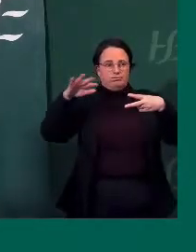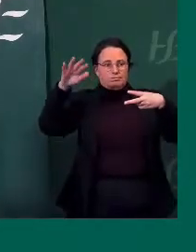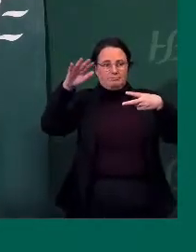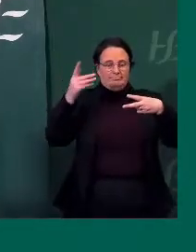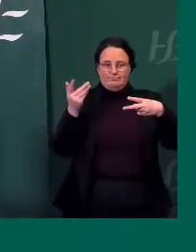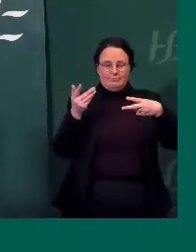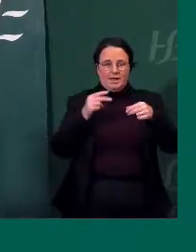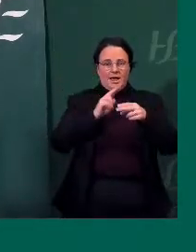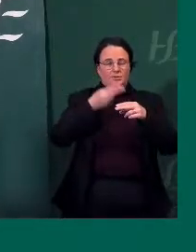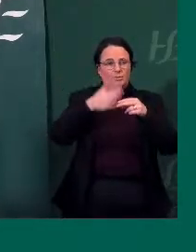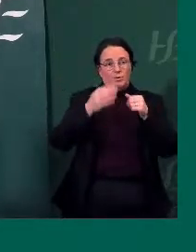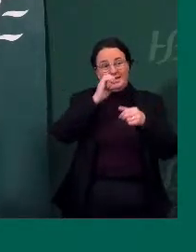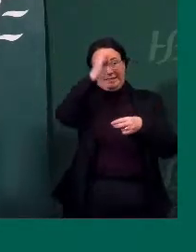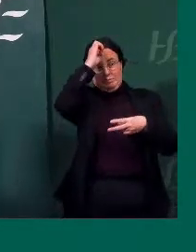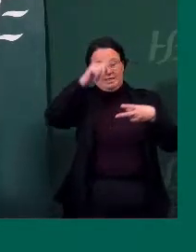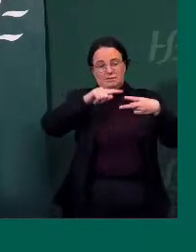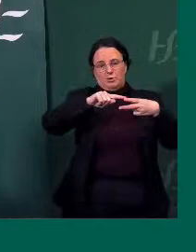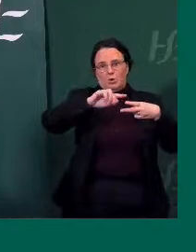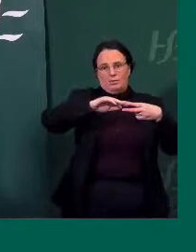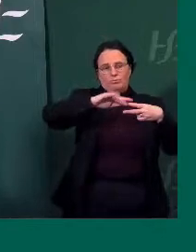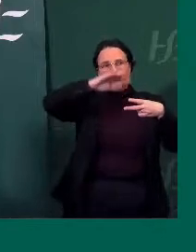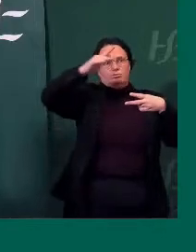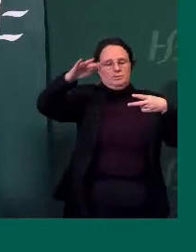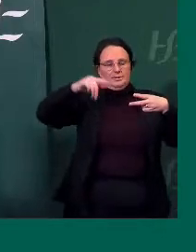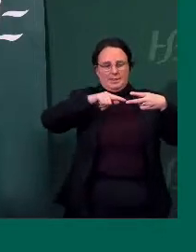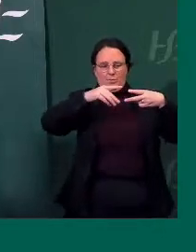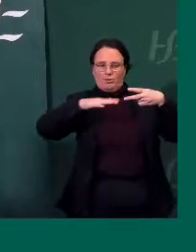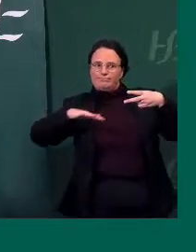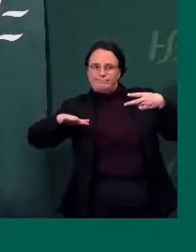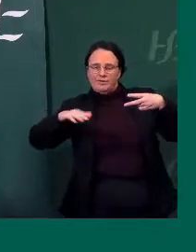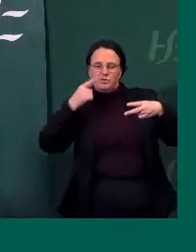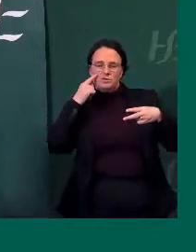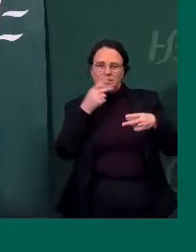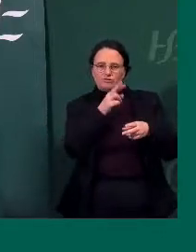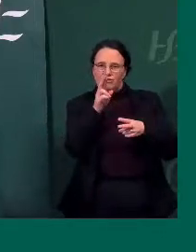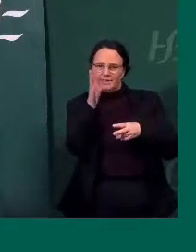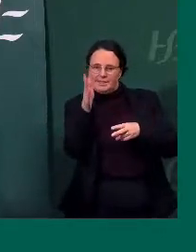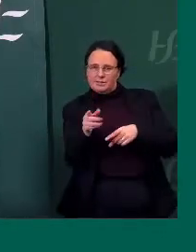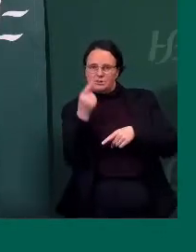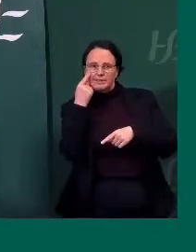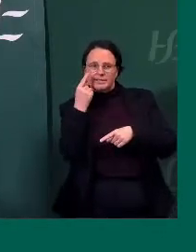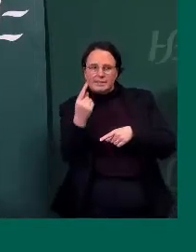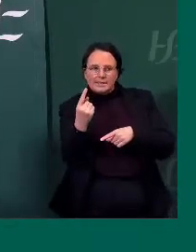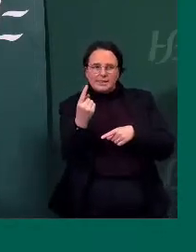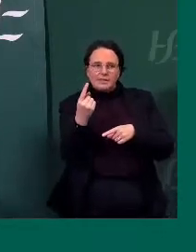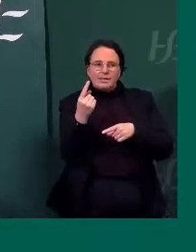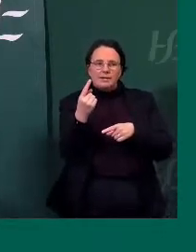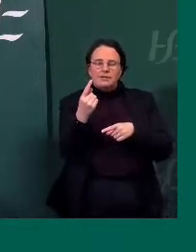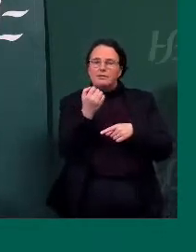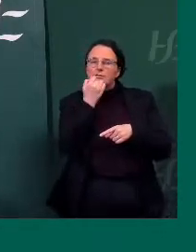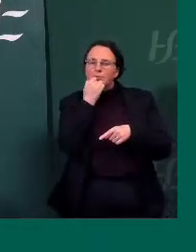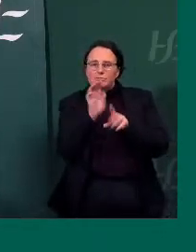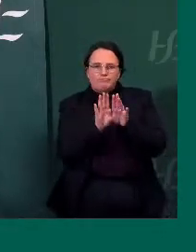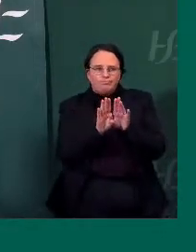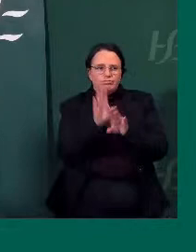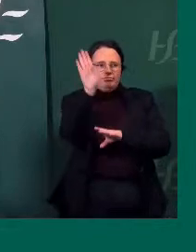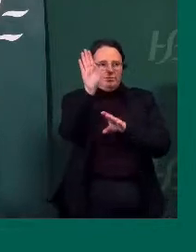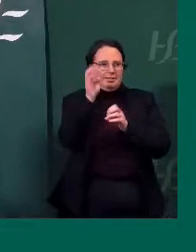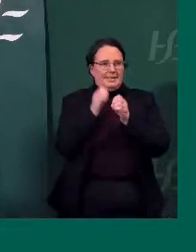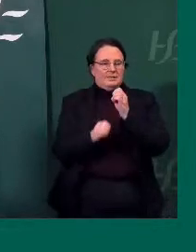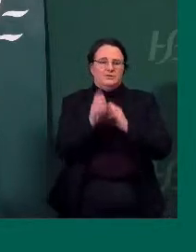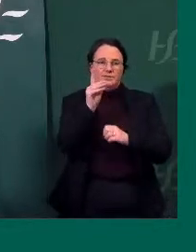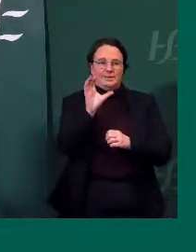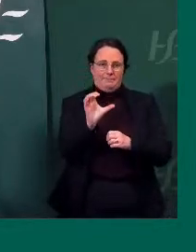it is way outside of what we expected. And worryingly, when you look to the right of that chart, you can see that very steep rise there at the end of